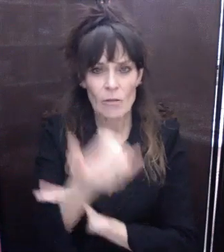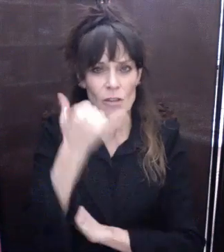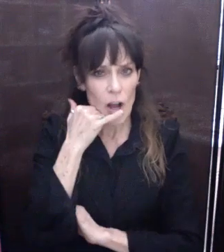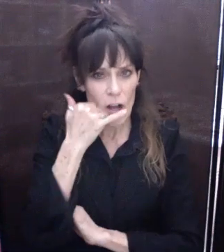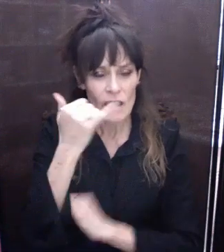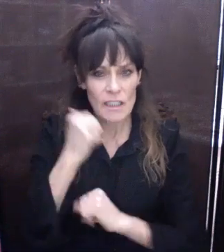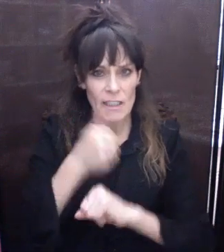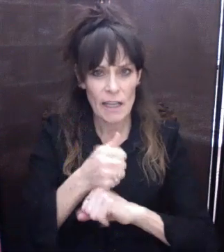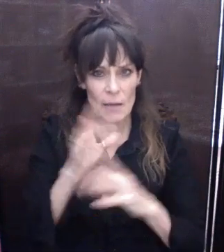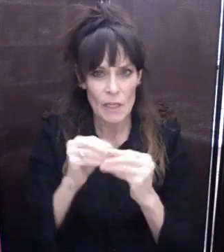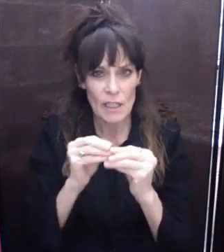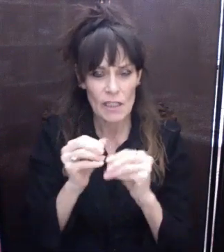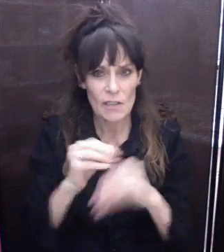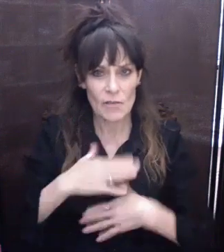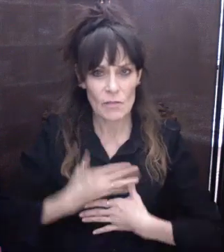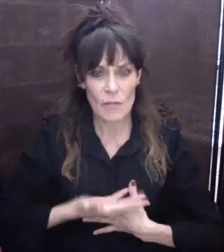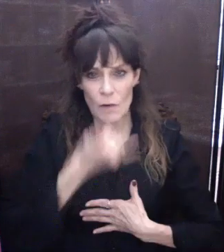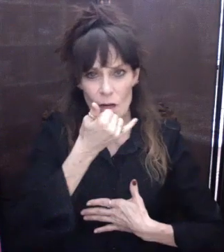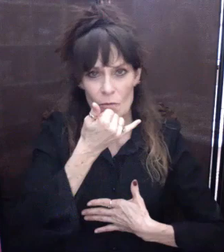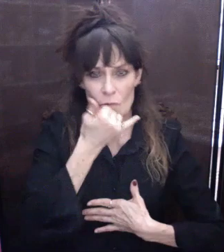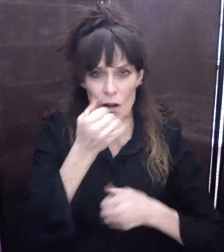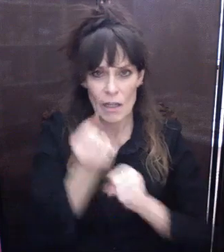meetings to make amends to people that I owed them to.